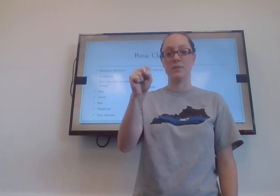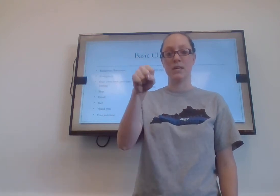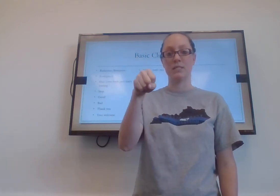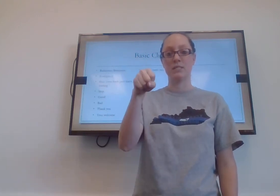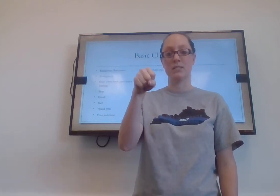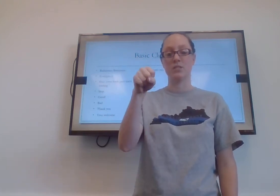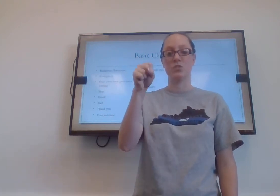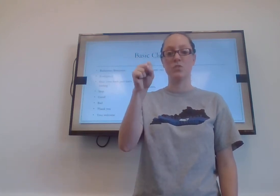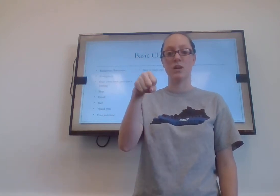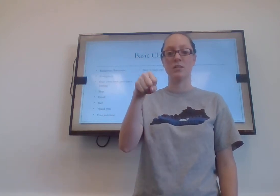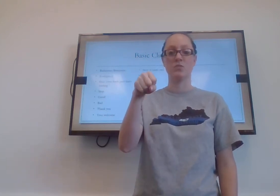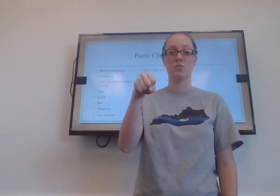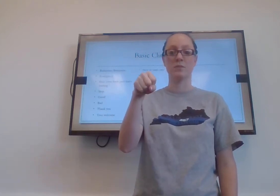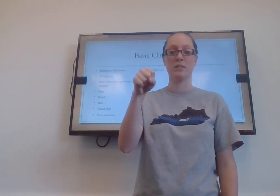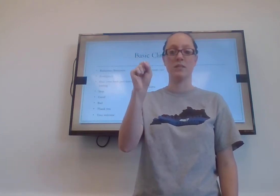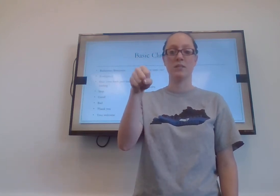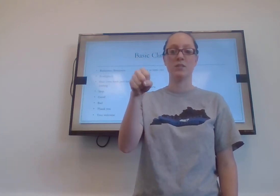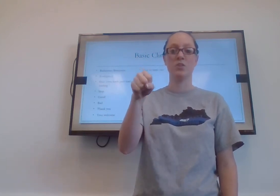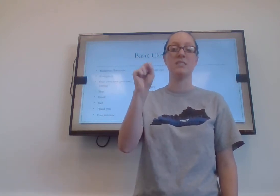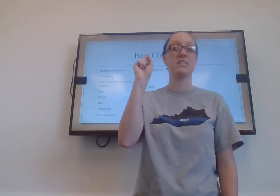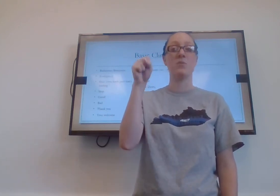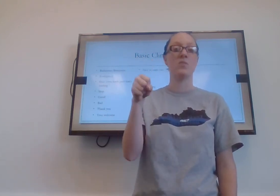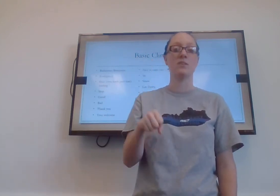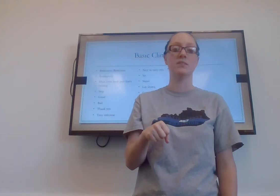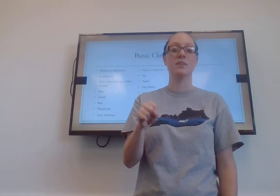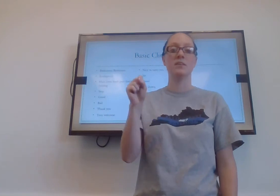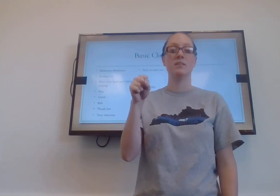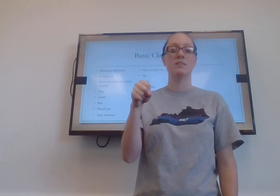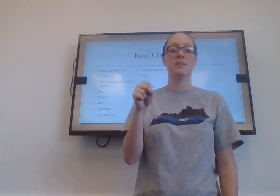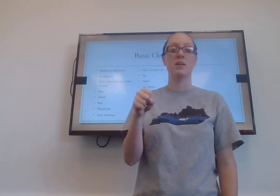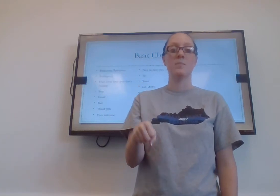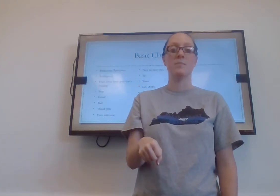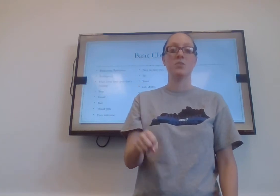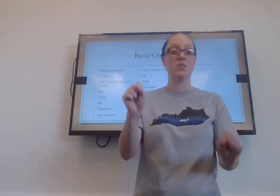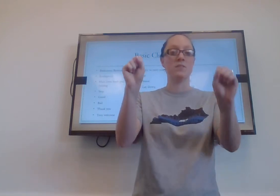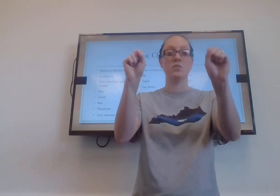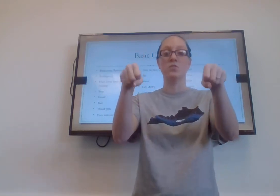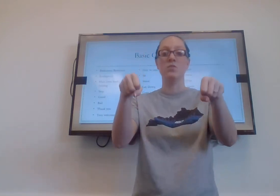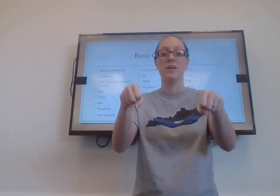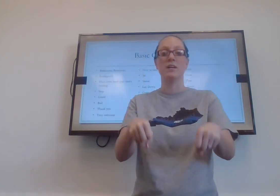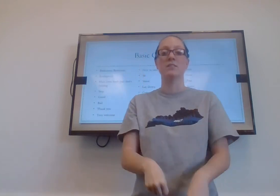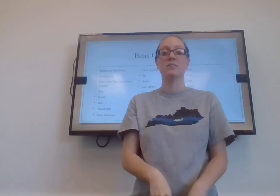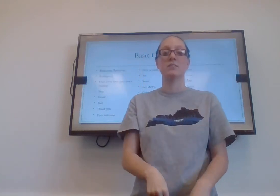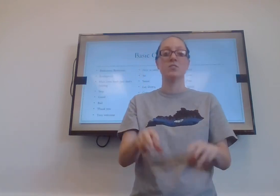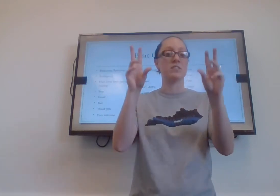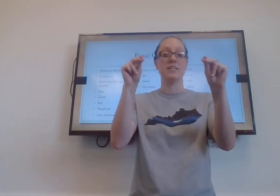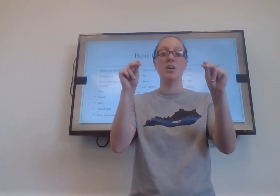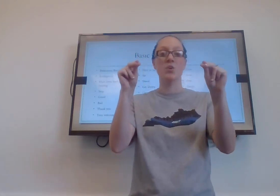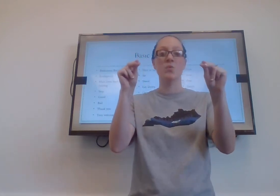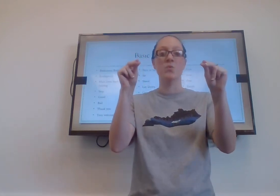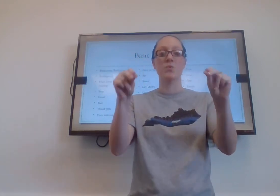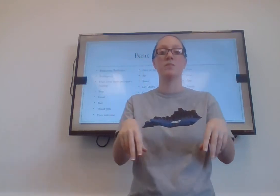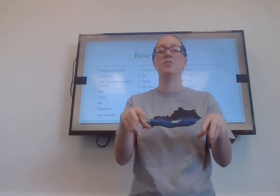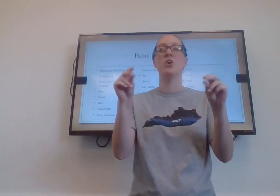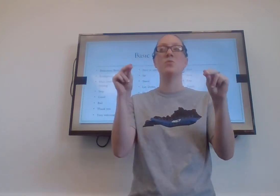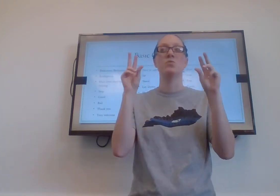Yes is two nods normally. You can say one. You can even do two hands. You can say no. No is